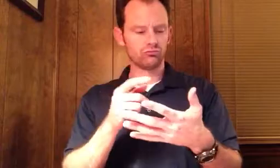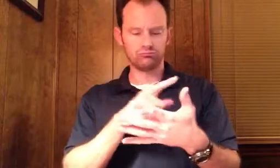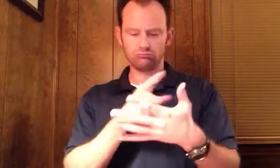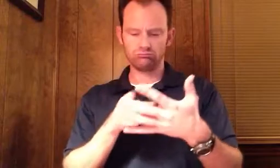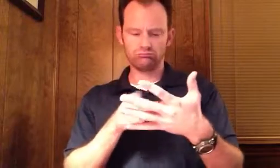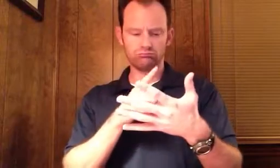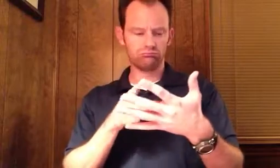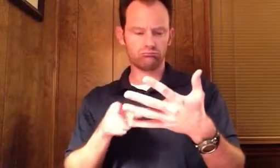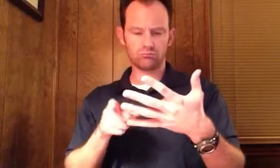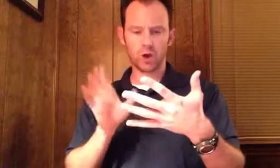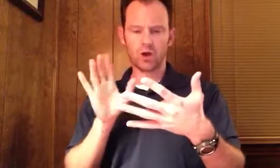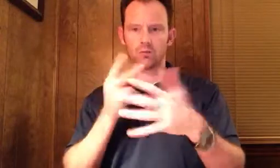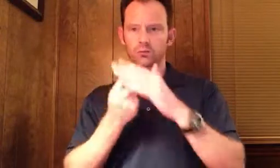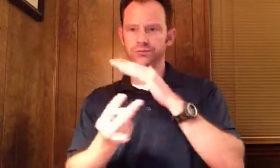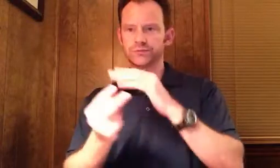one of those cases.